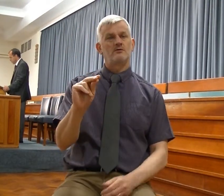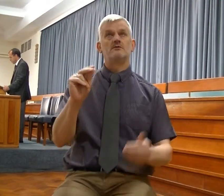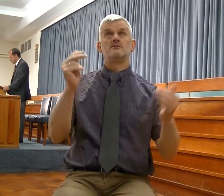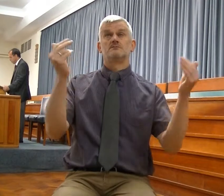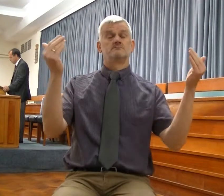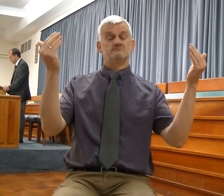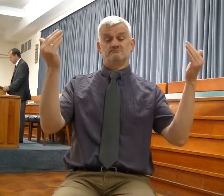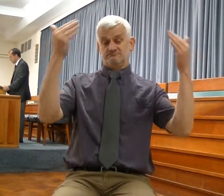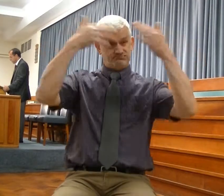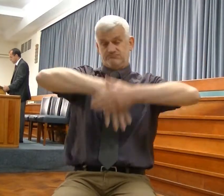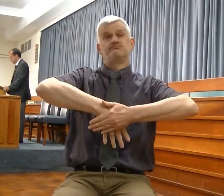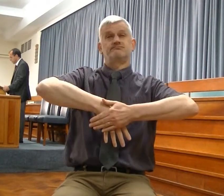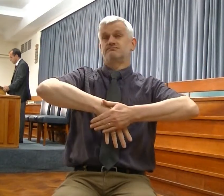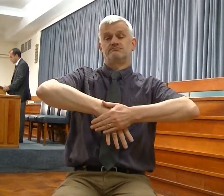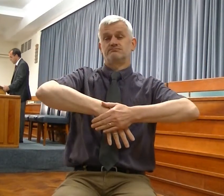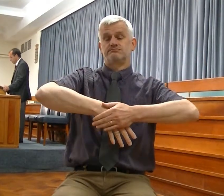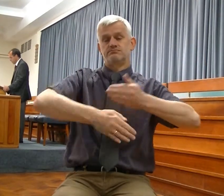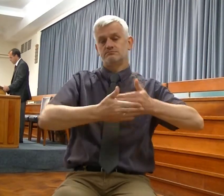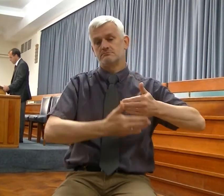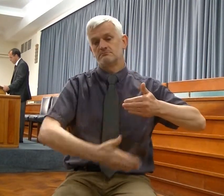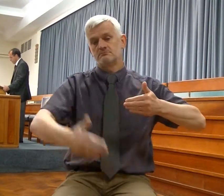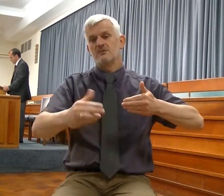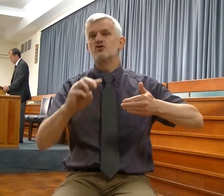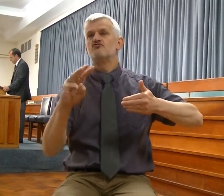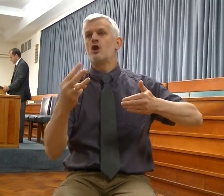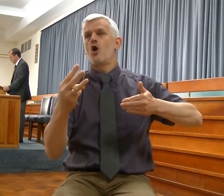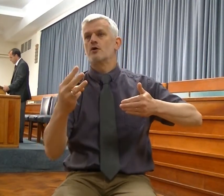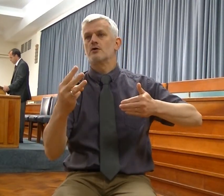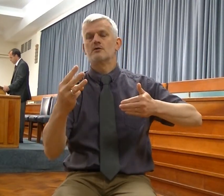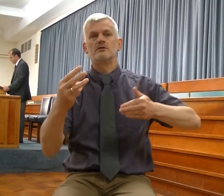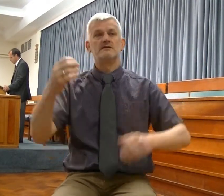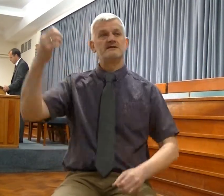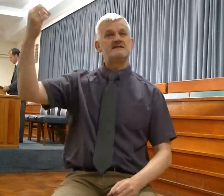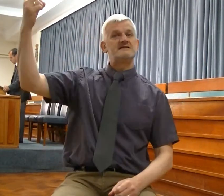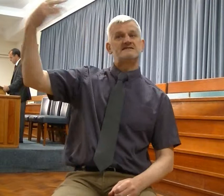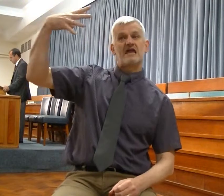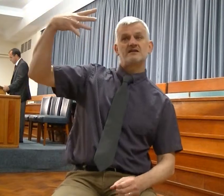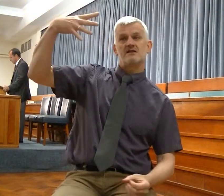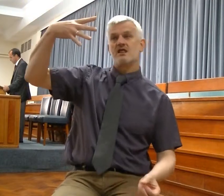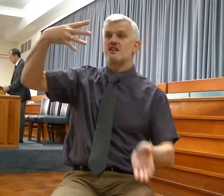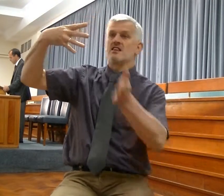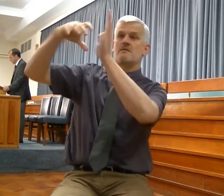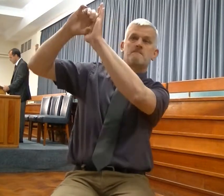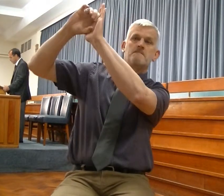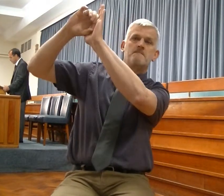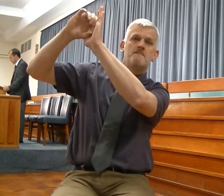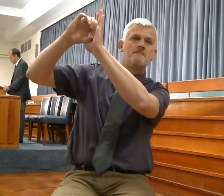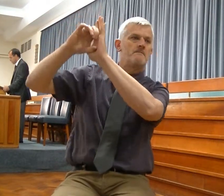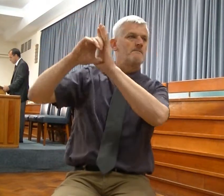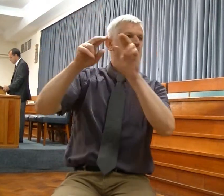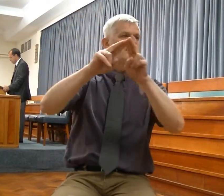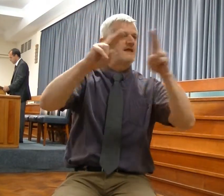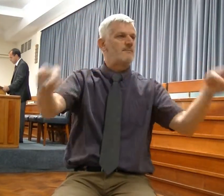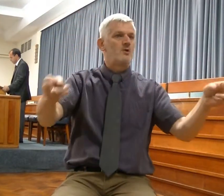over all the earth until the ninth hour. And the sun was darkened, and the veil of the temple was rent in